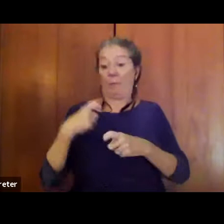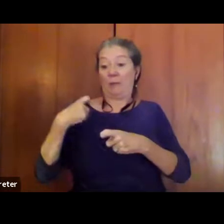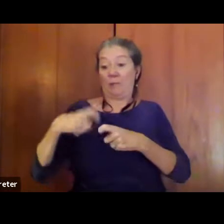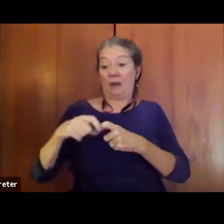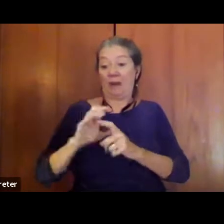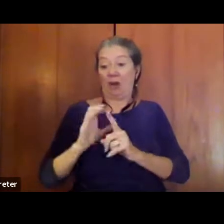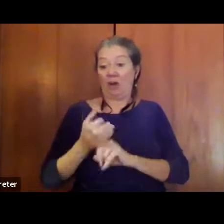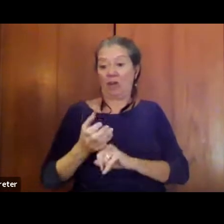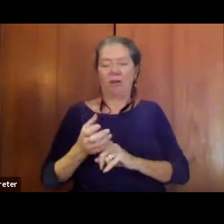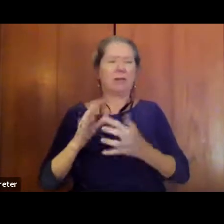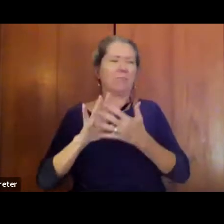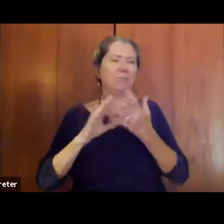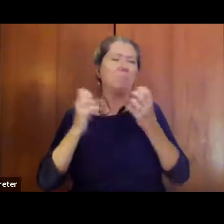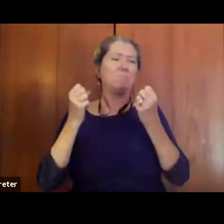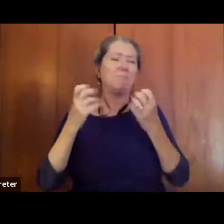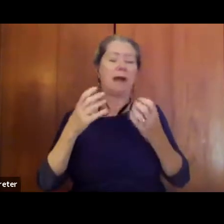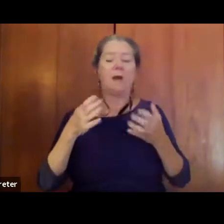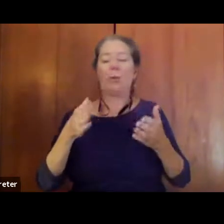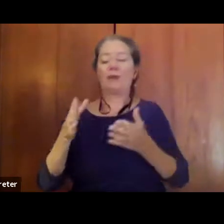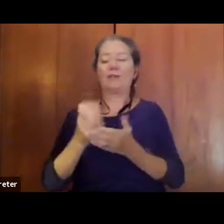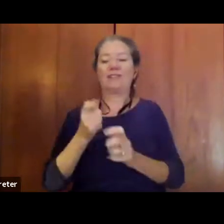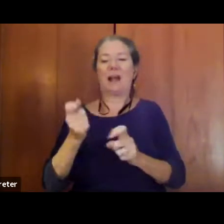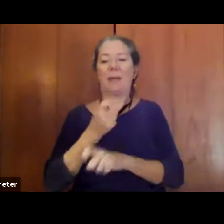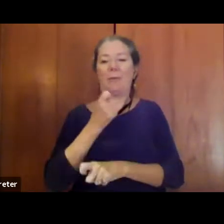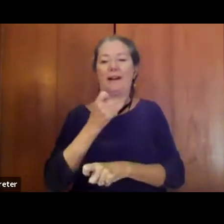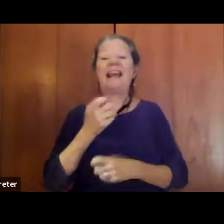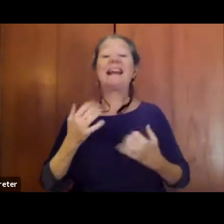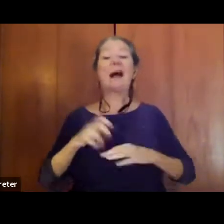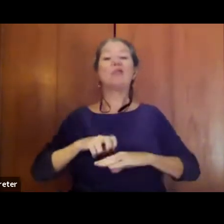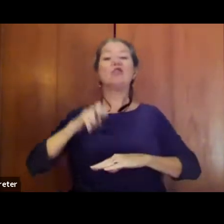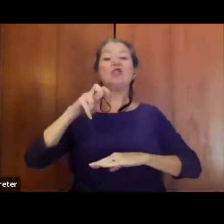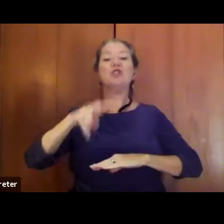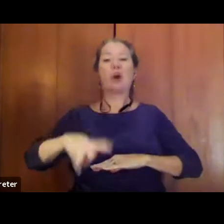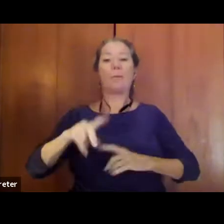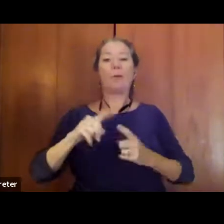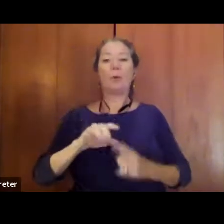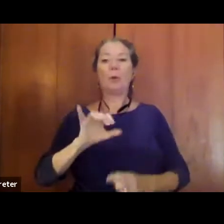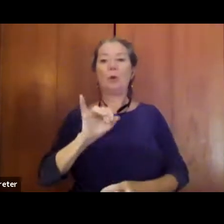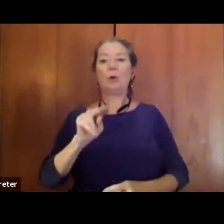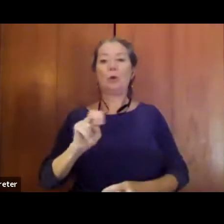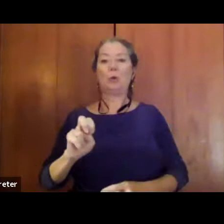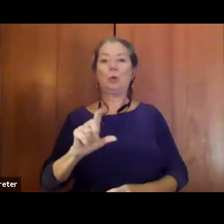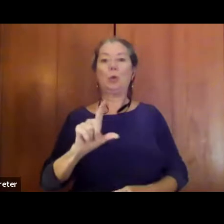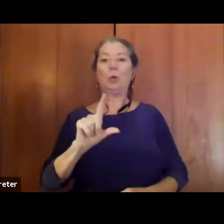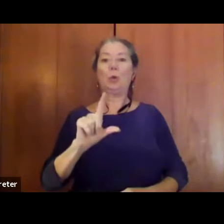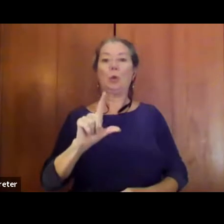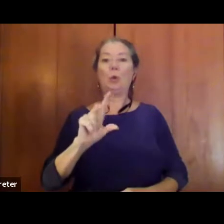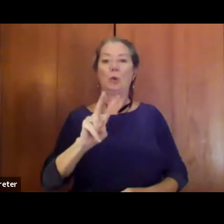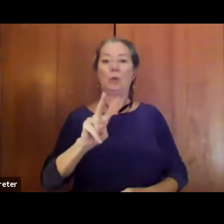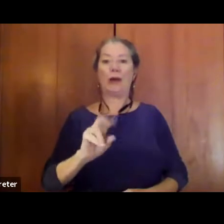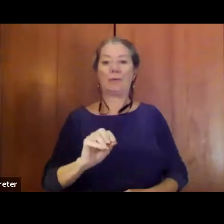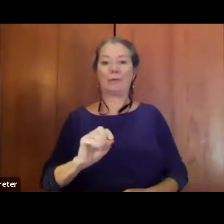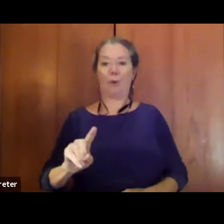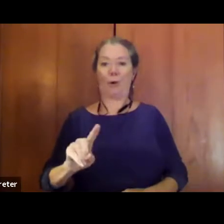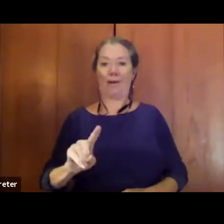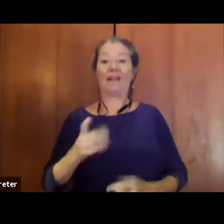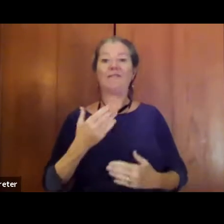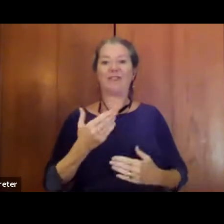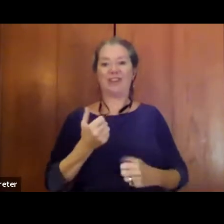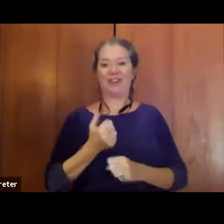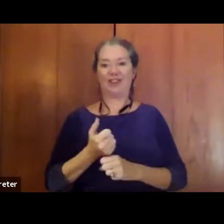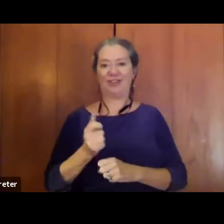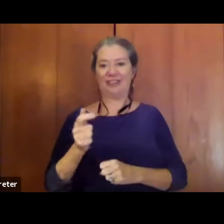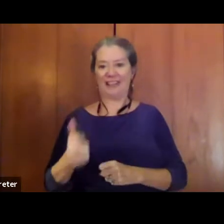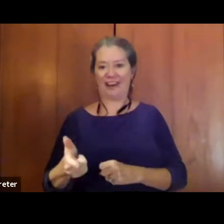well. I'm going to jump forward to June 2001, 15 years after my visit to Colombia. I'd accept